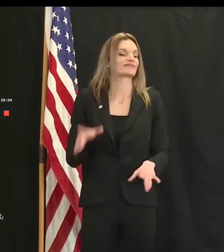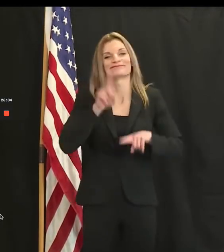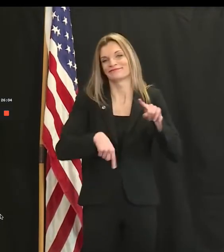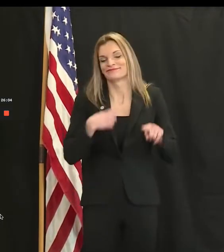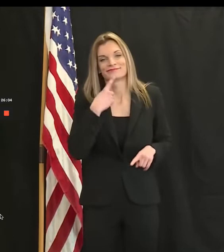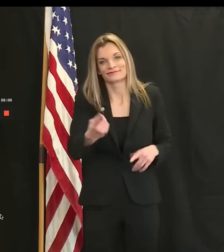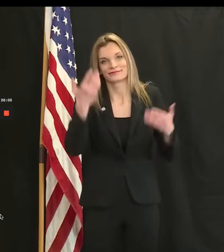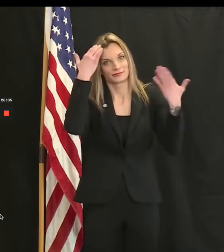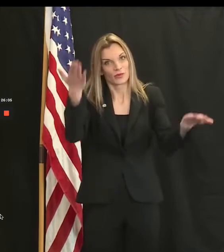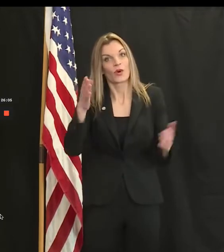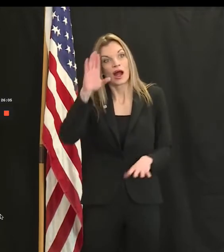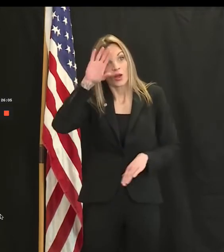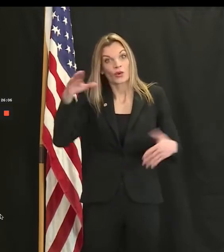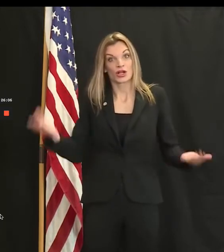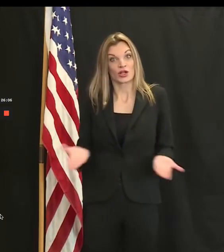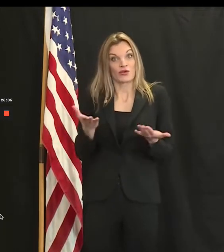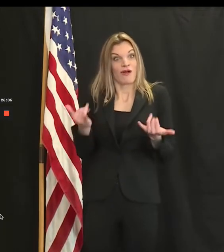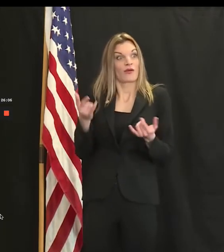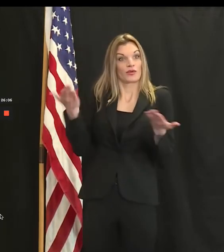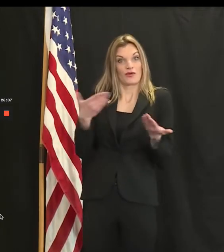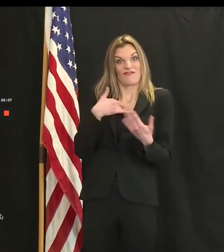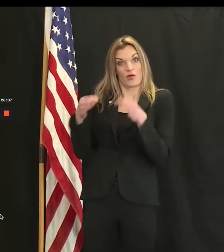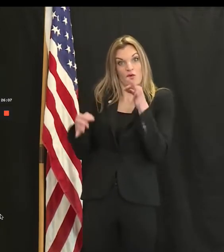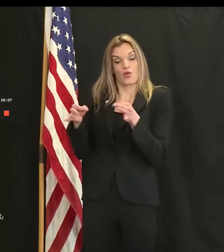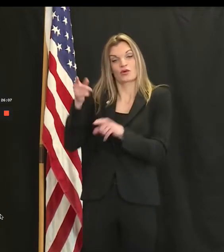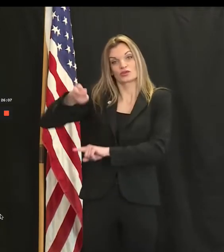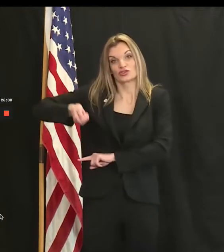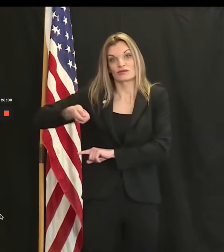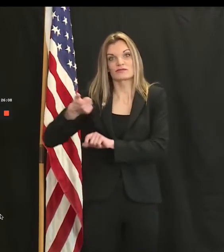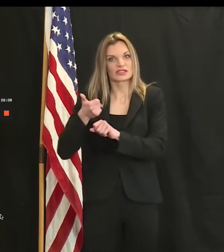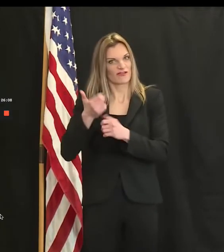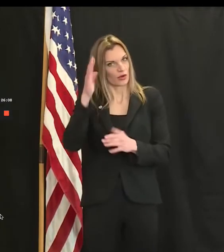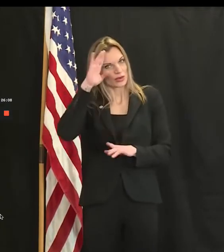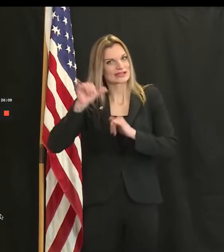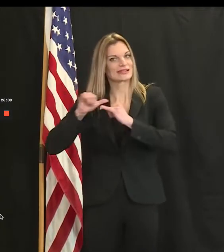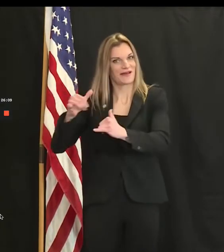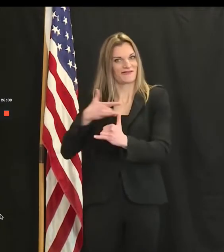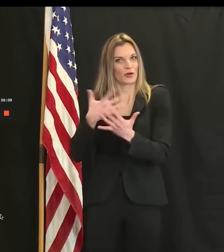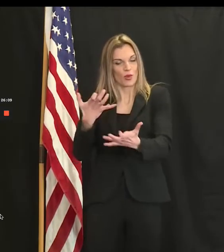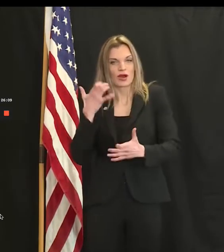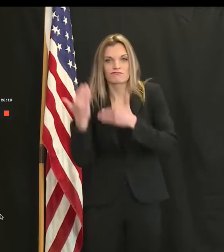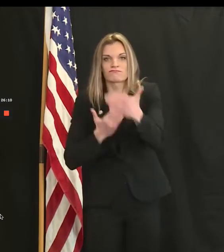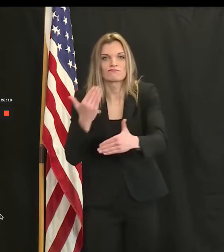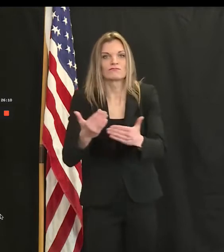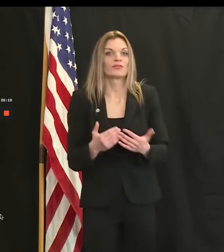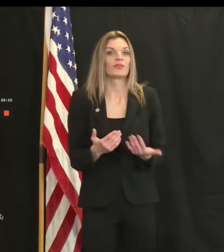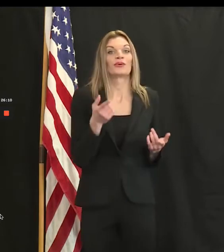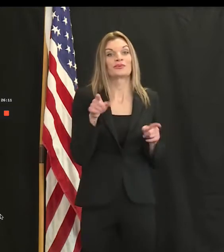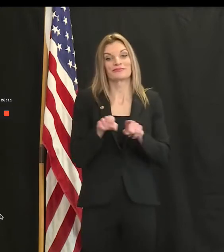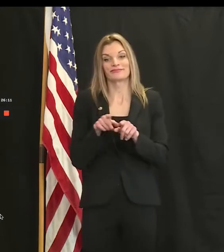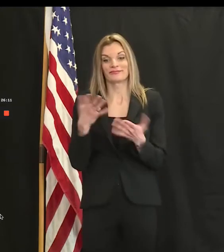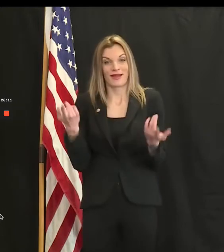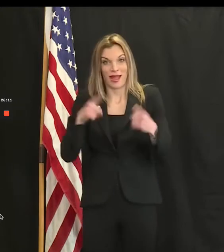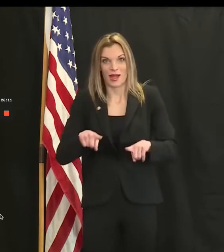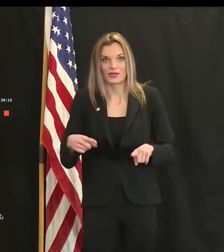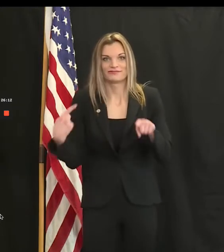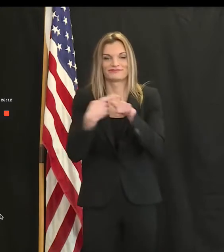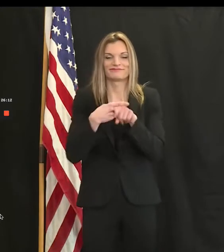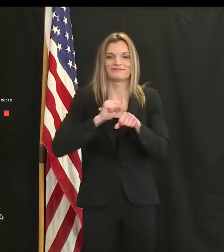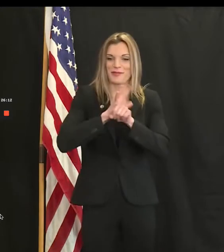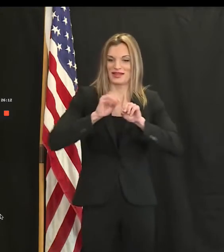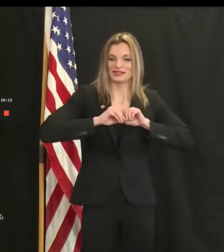this as expeditiously and efficiently as they can. I do know that, of course, we all know that there's a pandemic, and that has